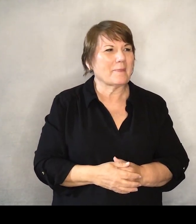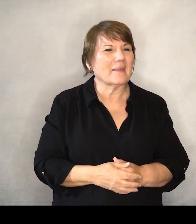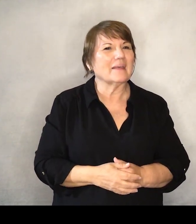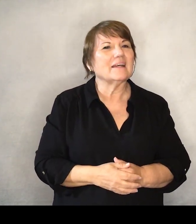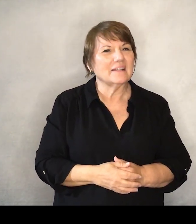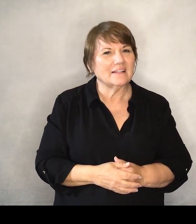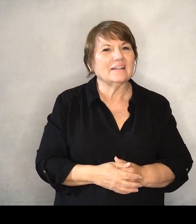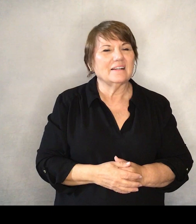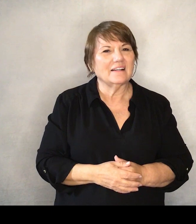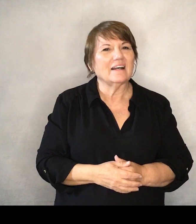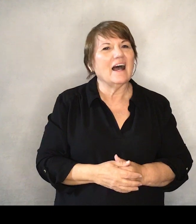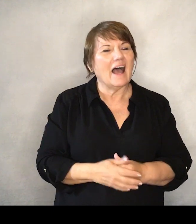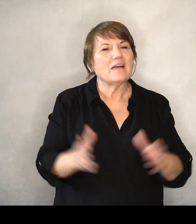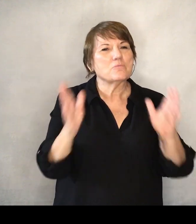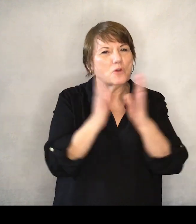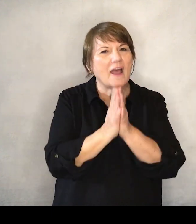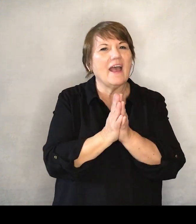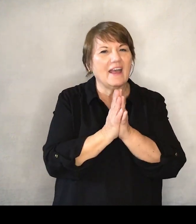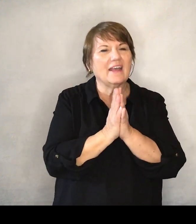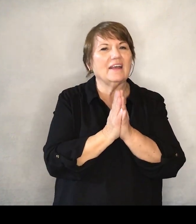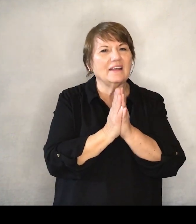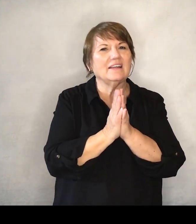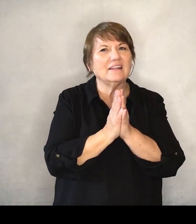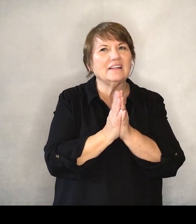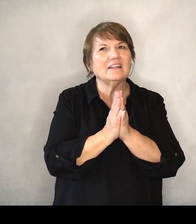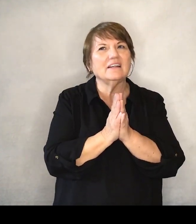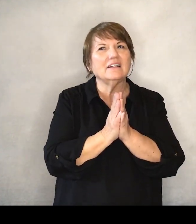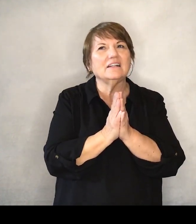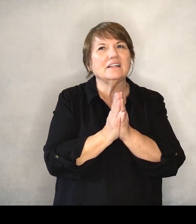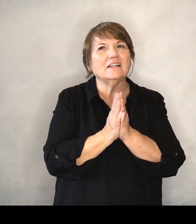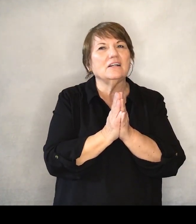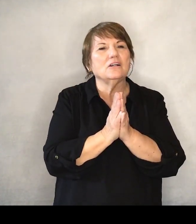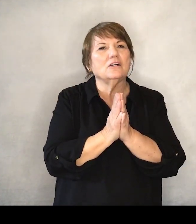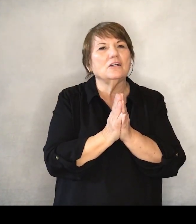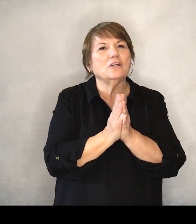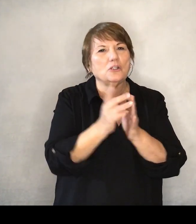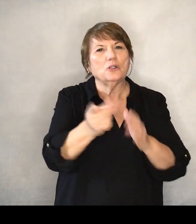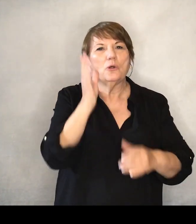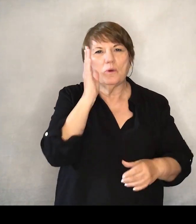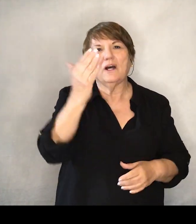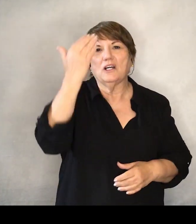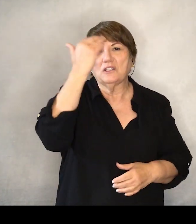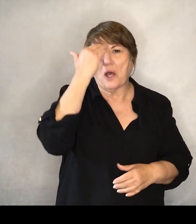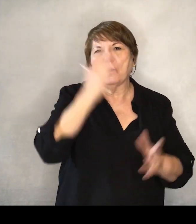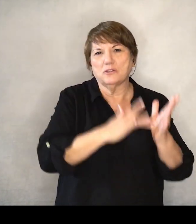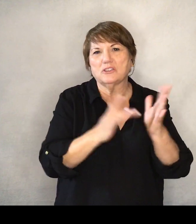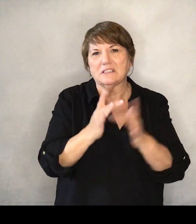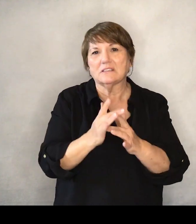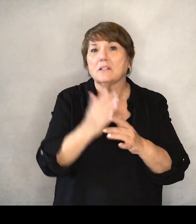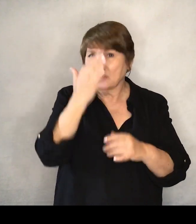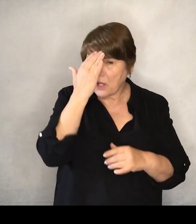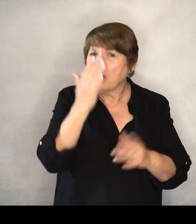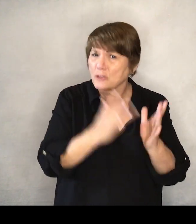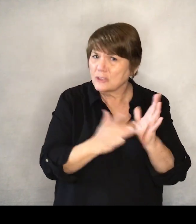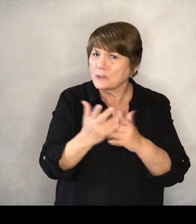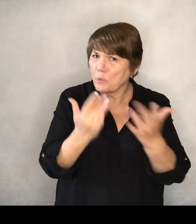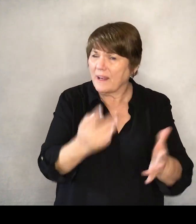and bring you into the knowledge that Jesus is there waiting for you.